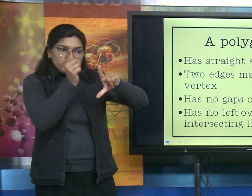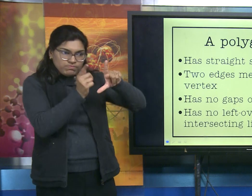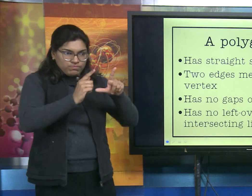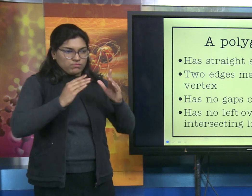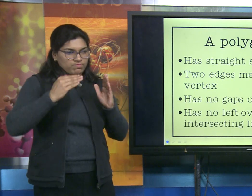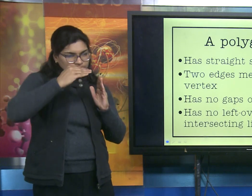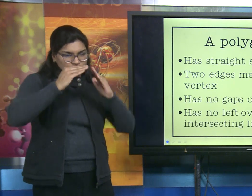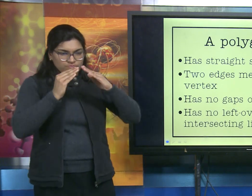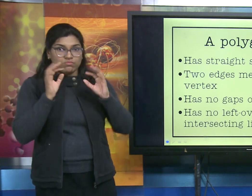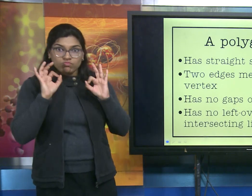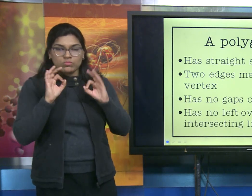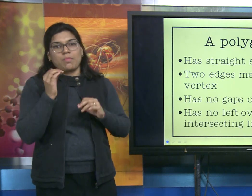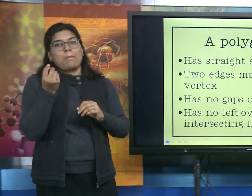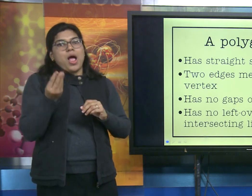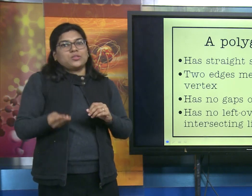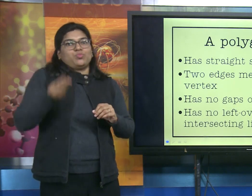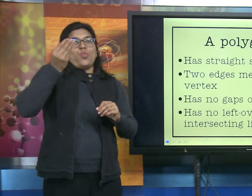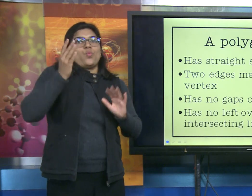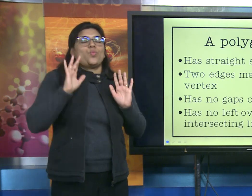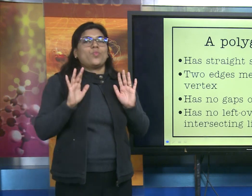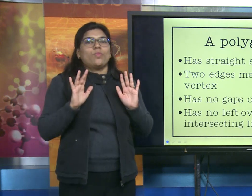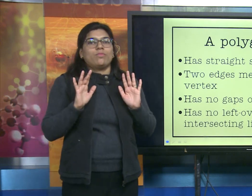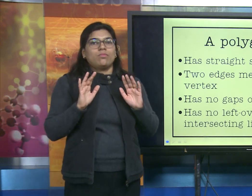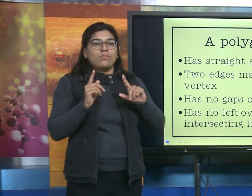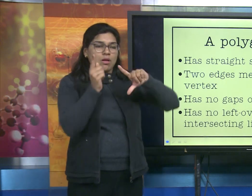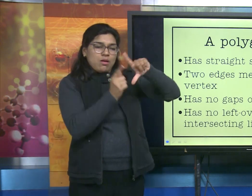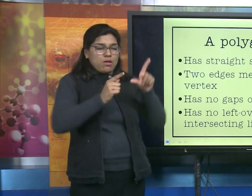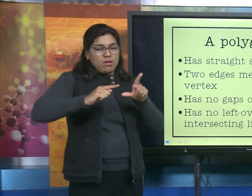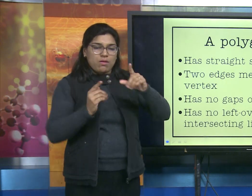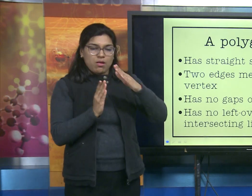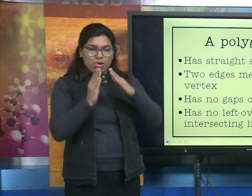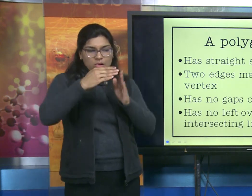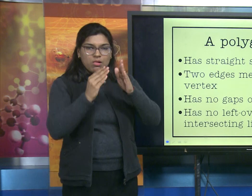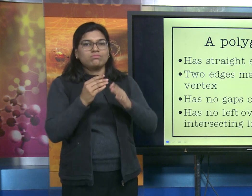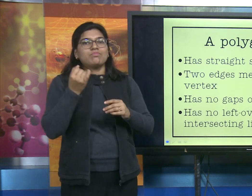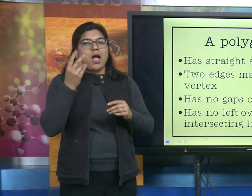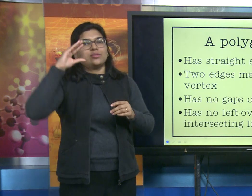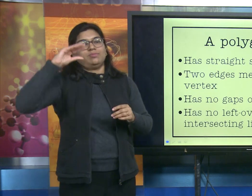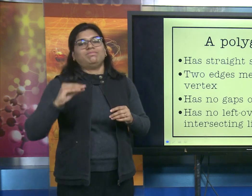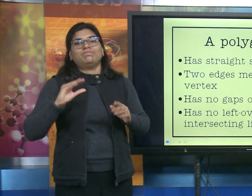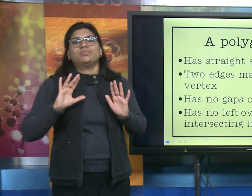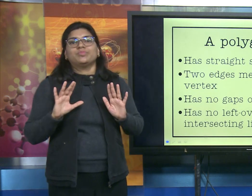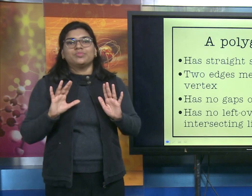that it has no leftover lines or intersecting lines. So you have to draw the image